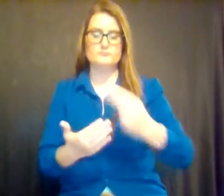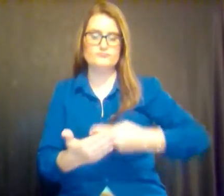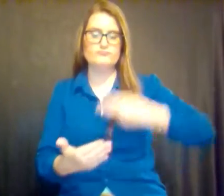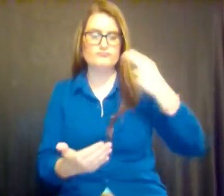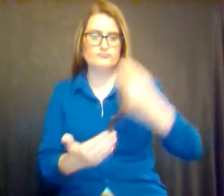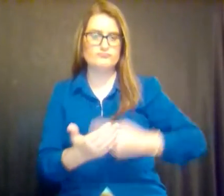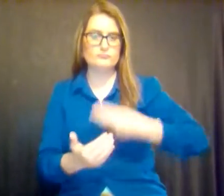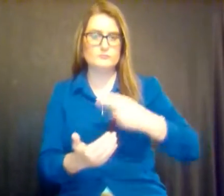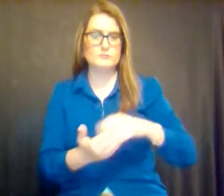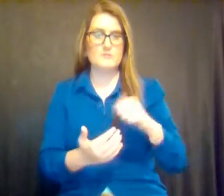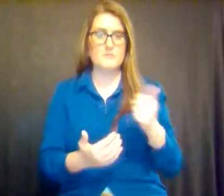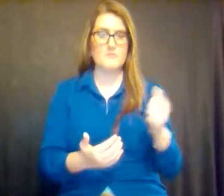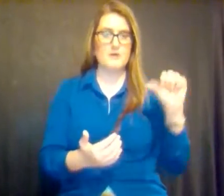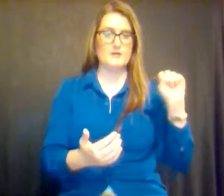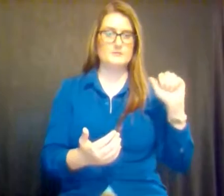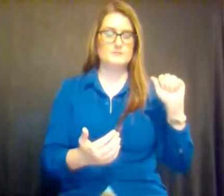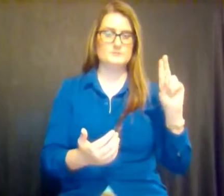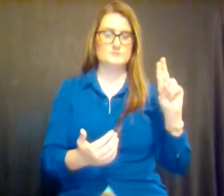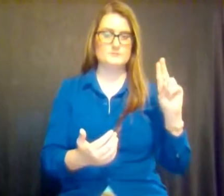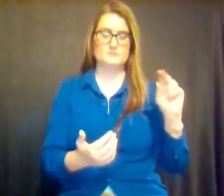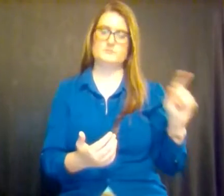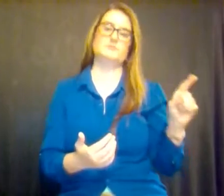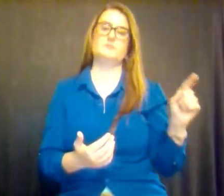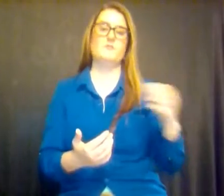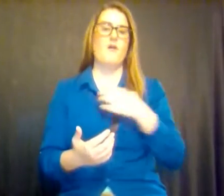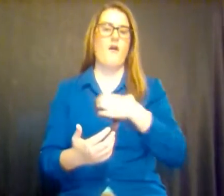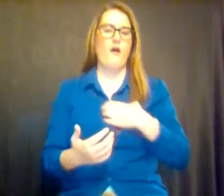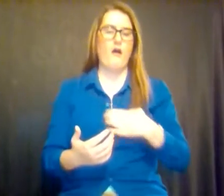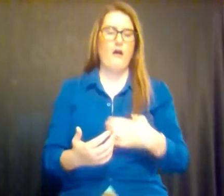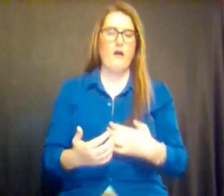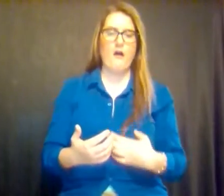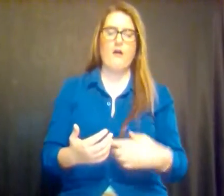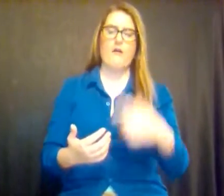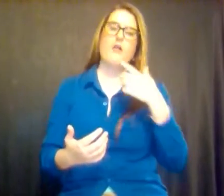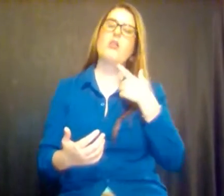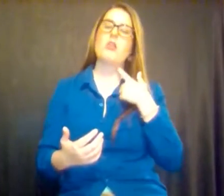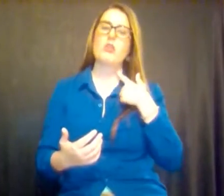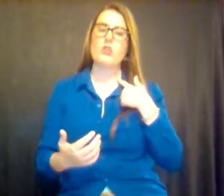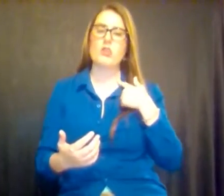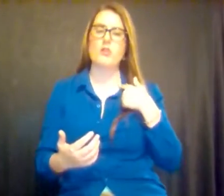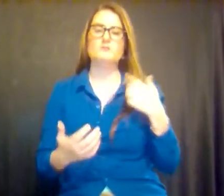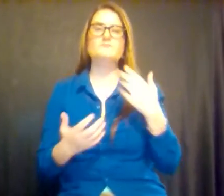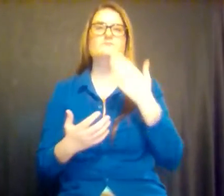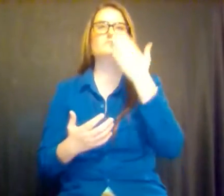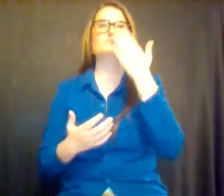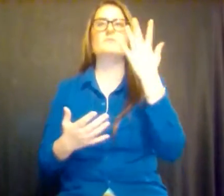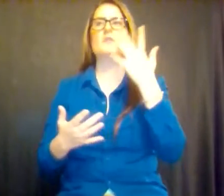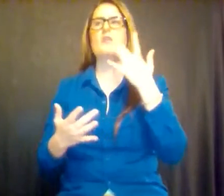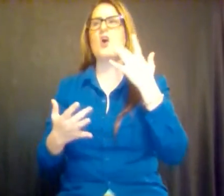thirsty, but most of all, he was hungry. Esau sniffed the air.